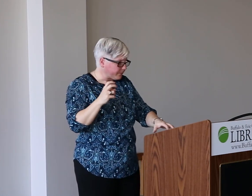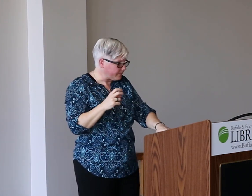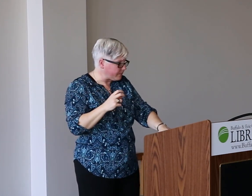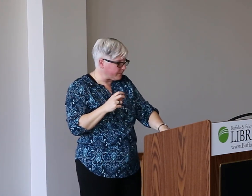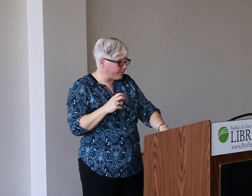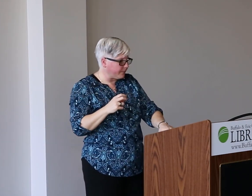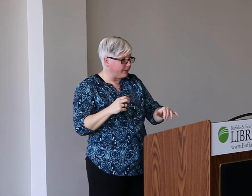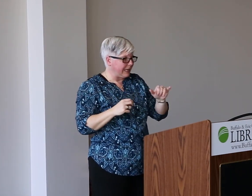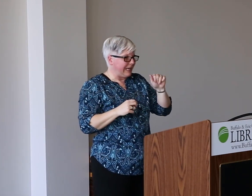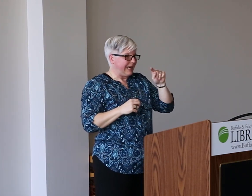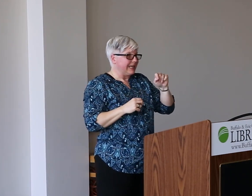with a quote.